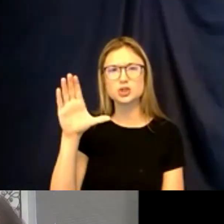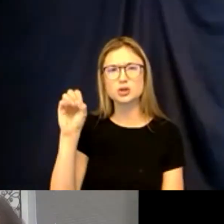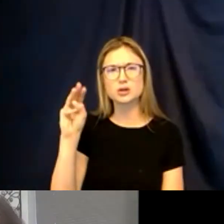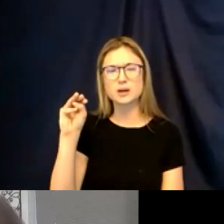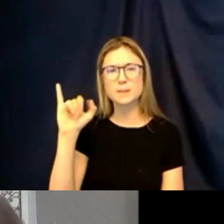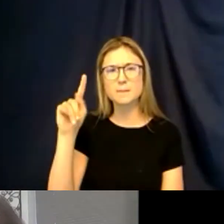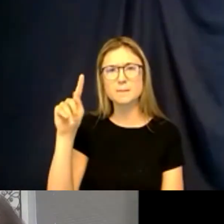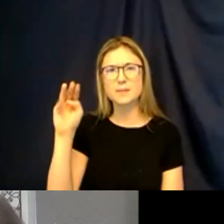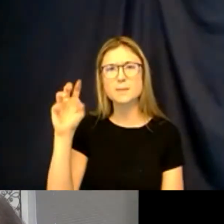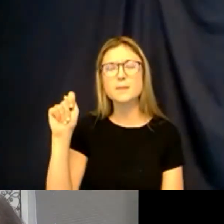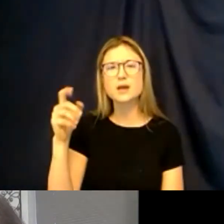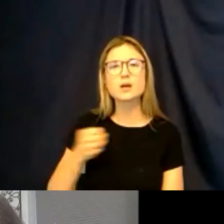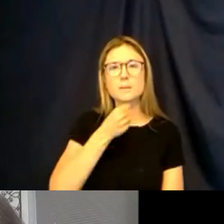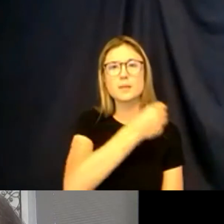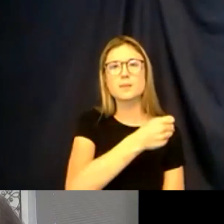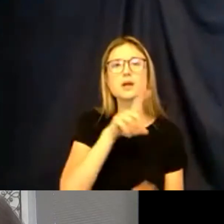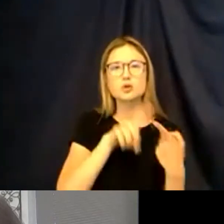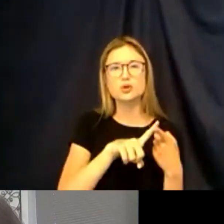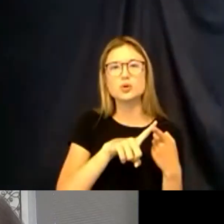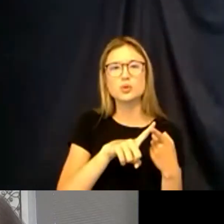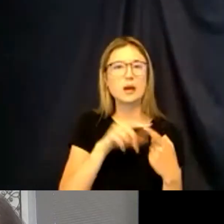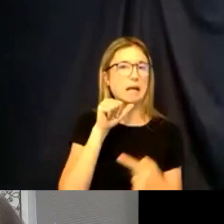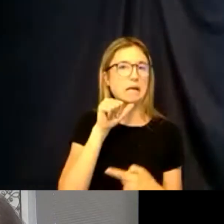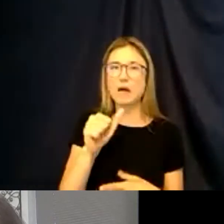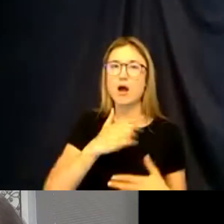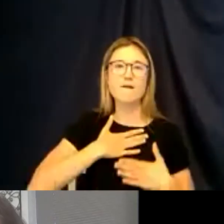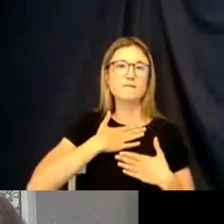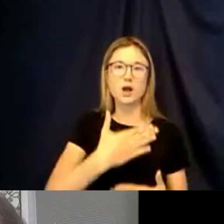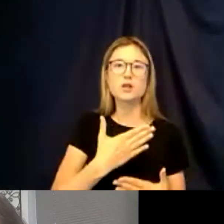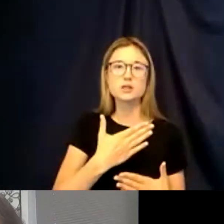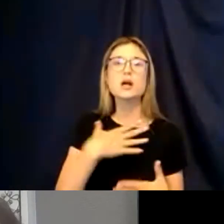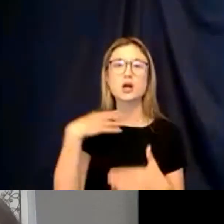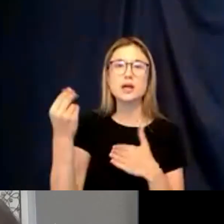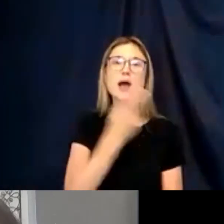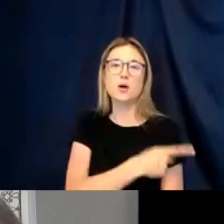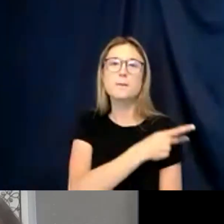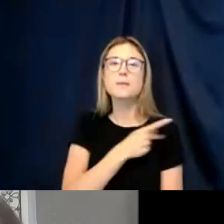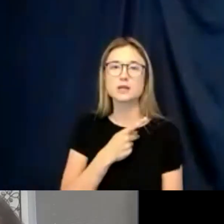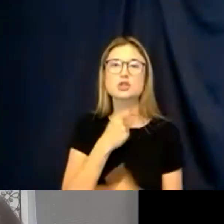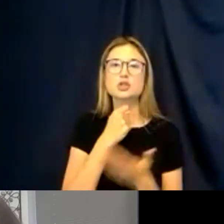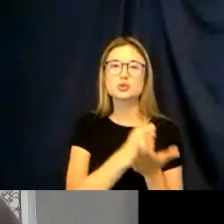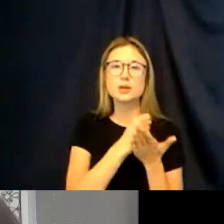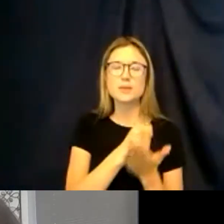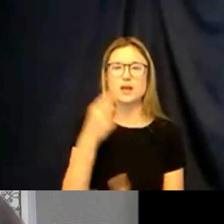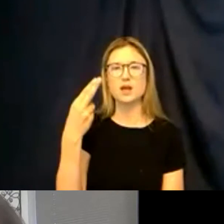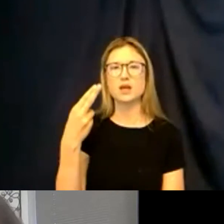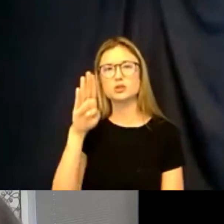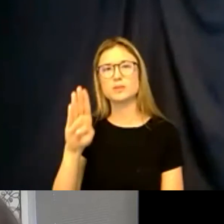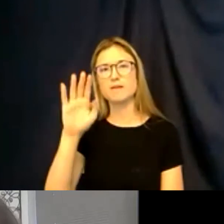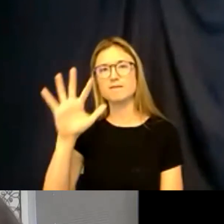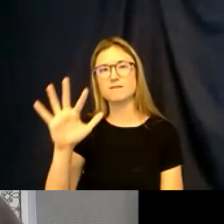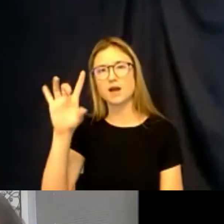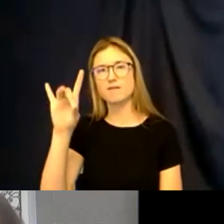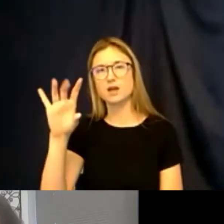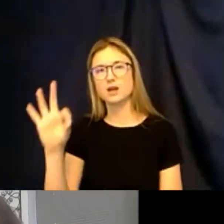involuntary outpatient treatment. So it was HB 589. And basically he